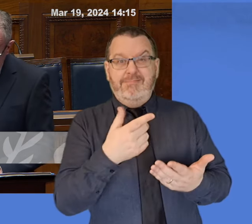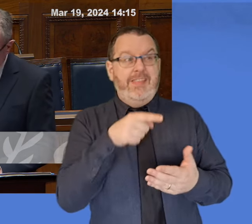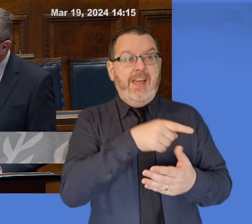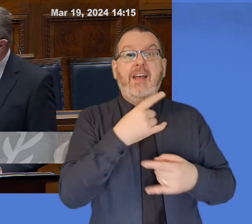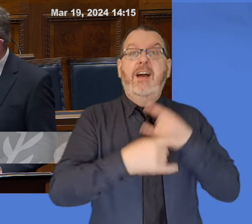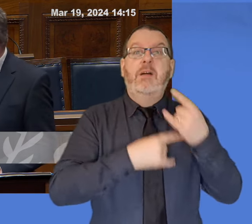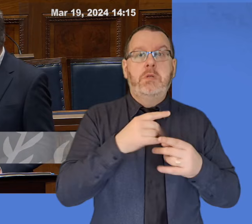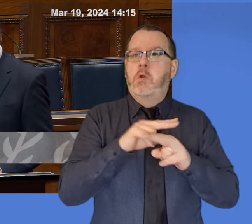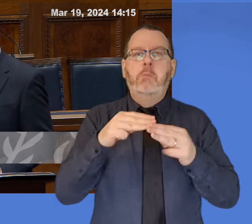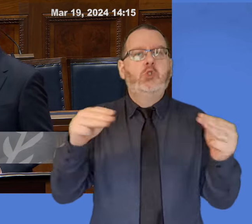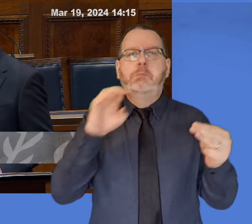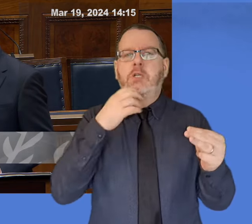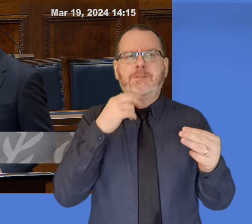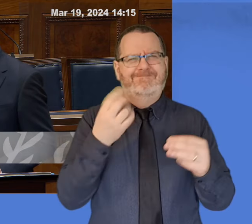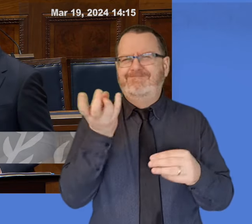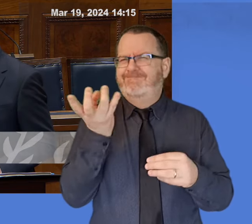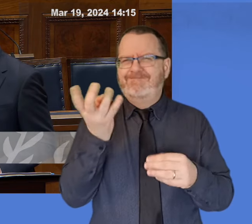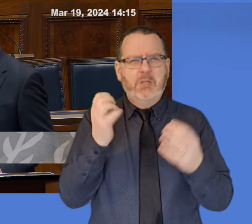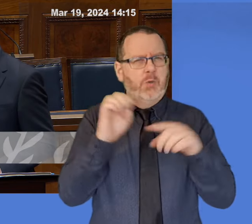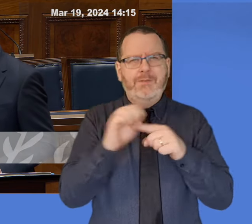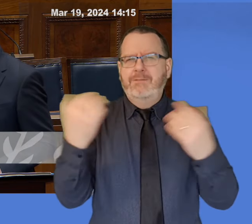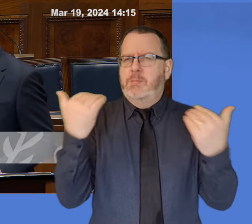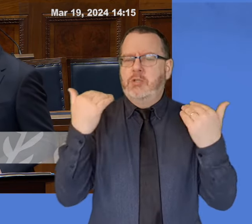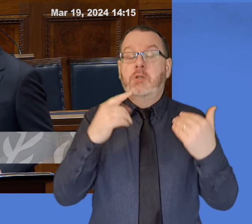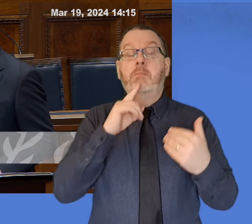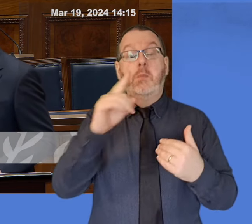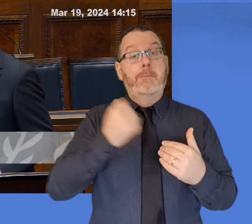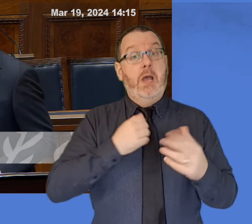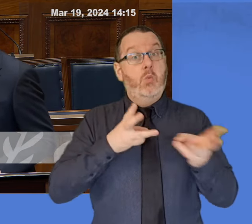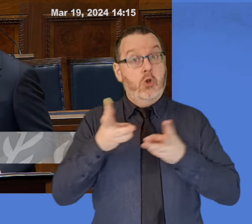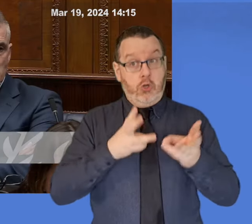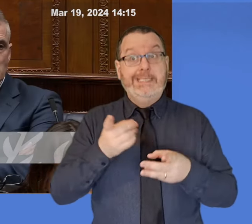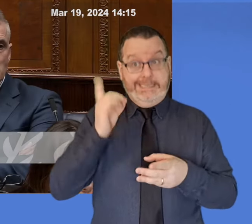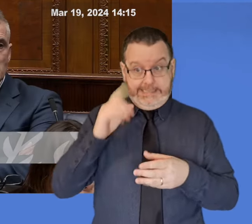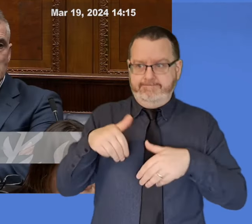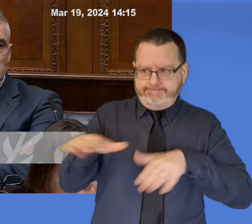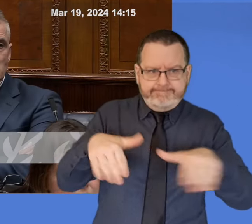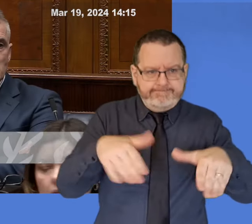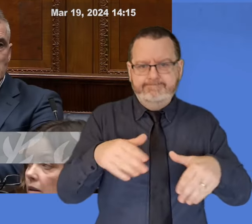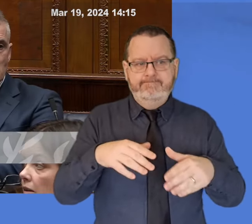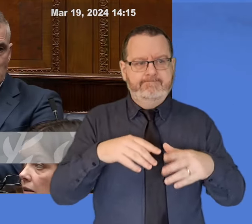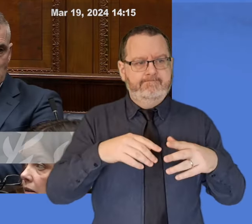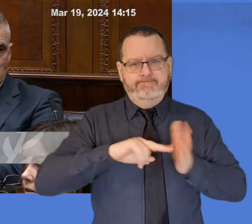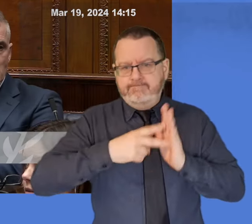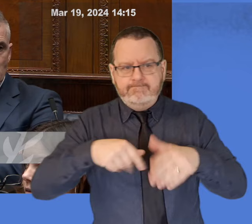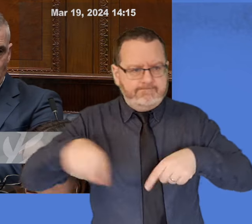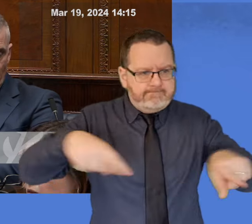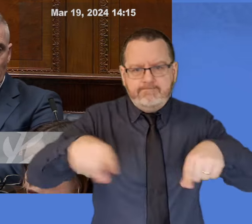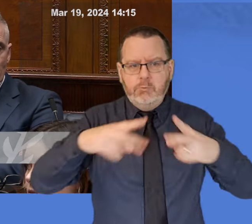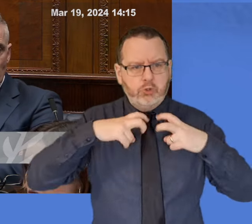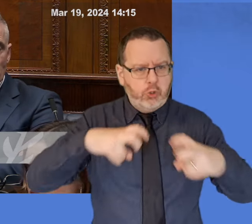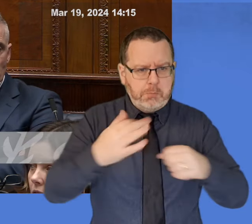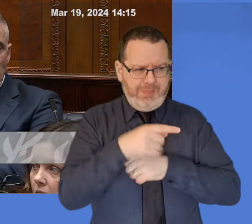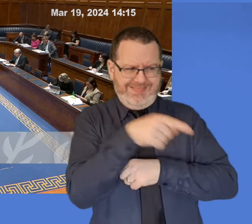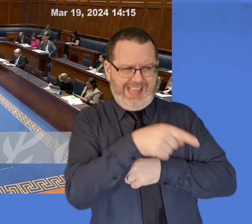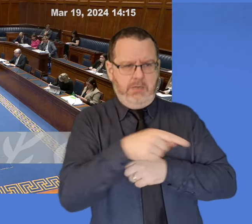I'm doing here, we have commissioned research, and we will continue to make sure that that is available to more people, to understand that that option may be available to them.